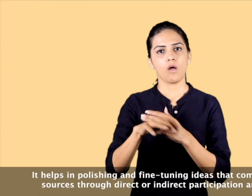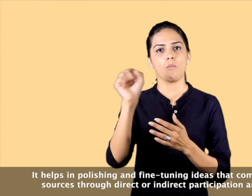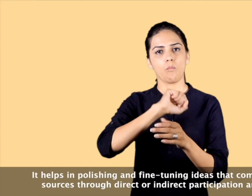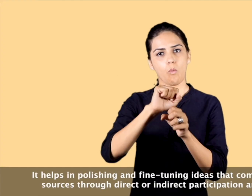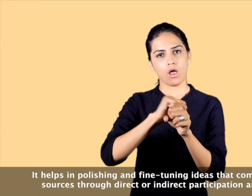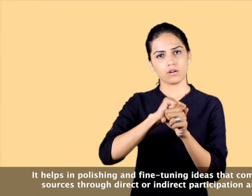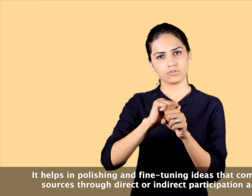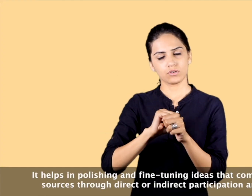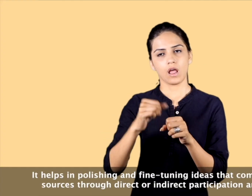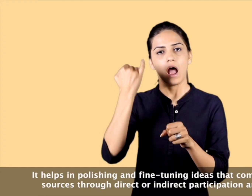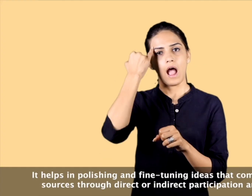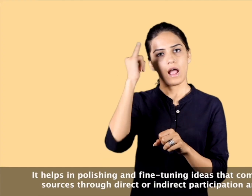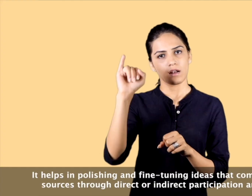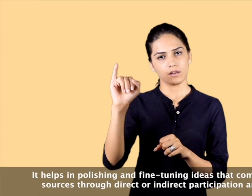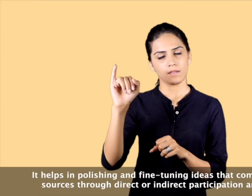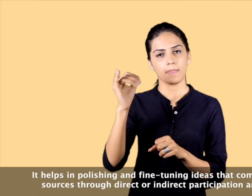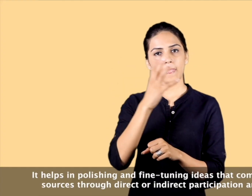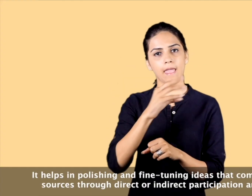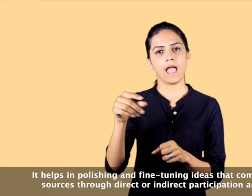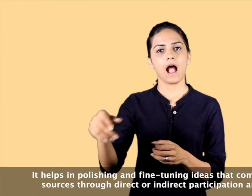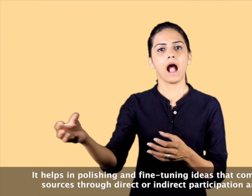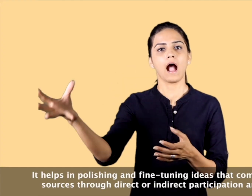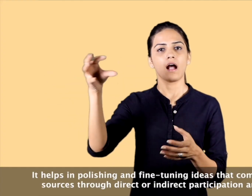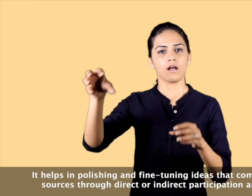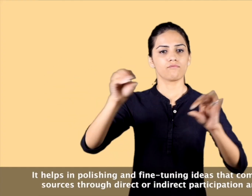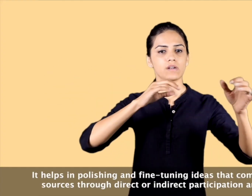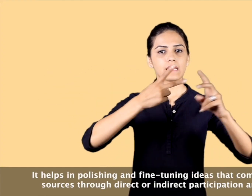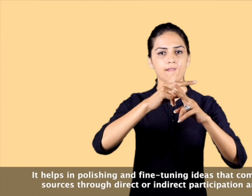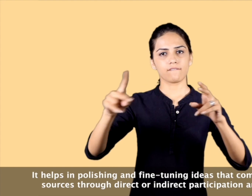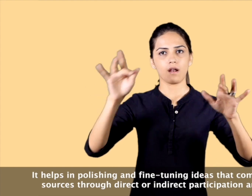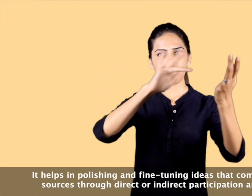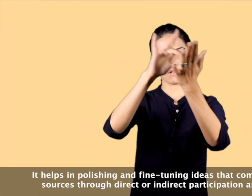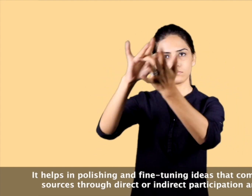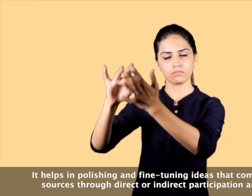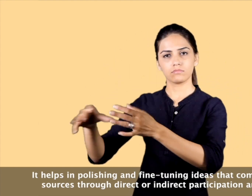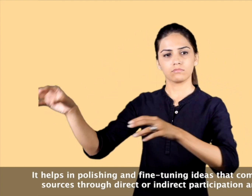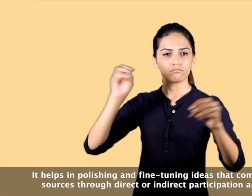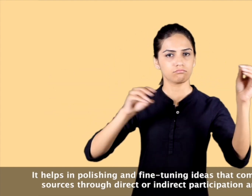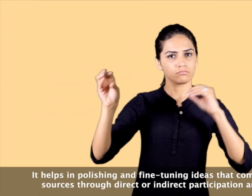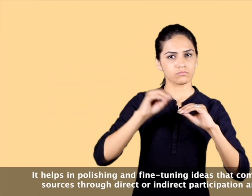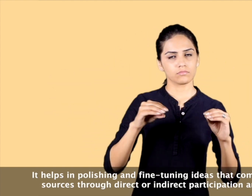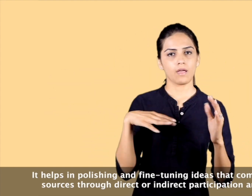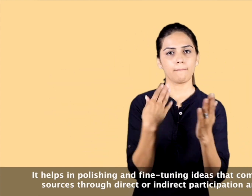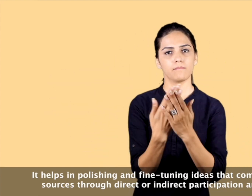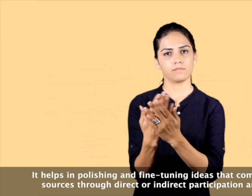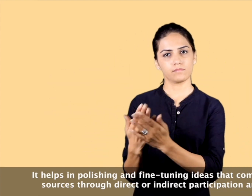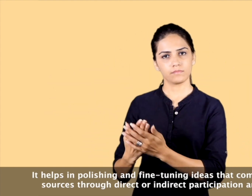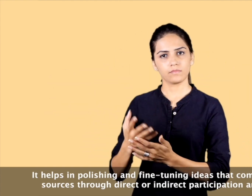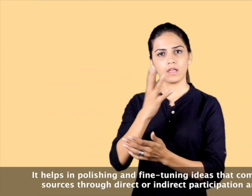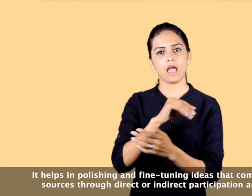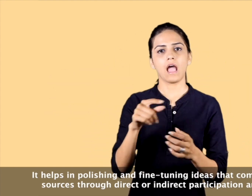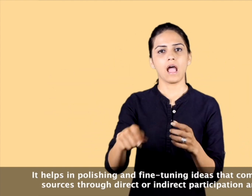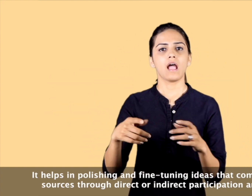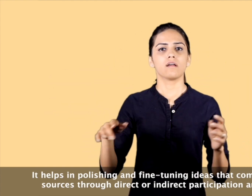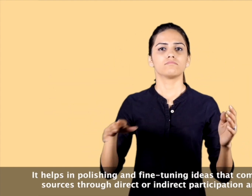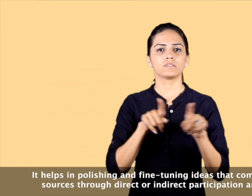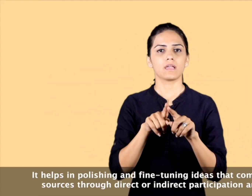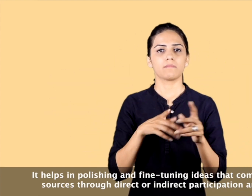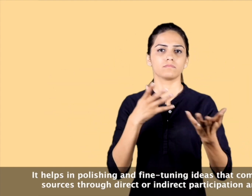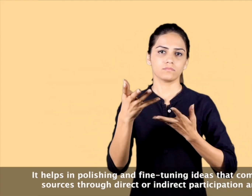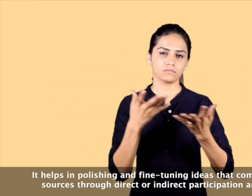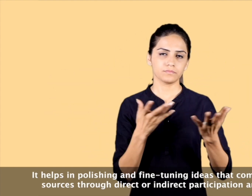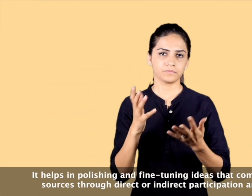It helps in polishing and fine-tuning ideas that come from different sources through direct or indirect participation